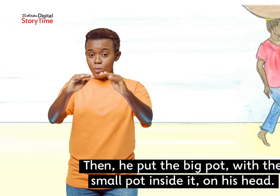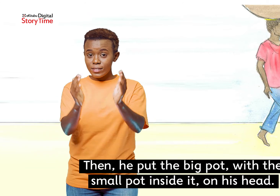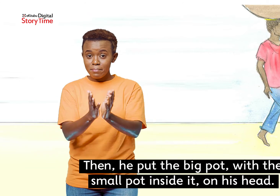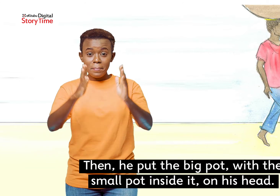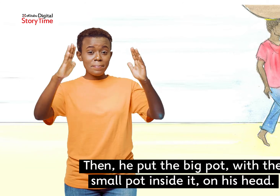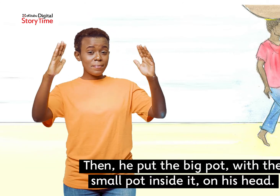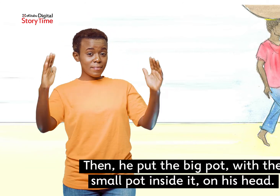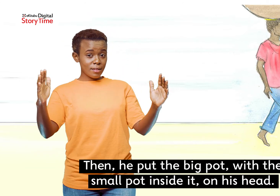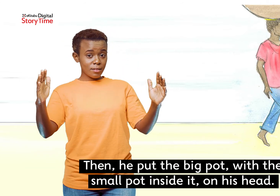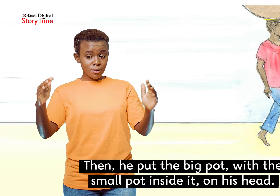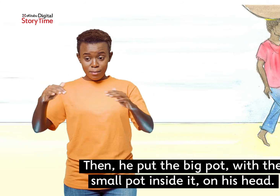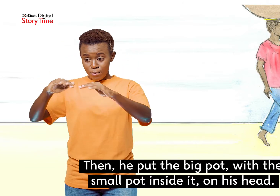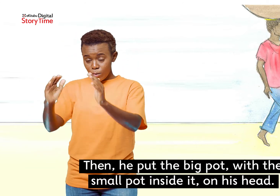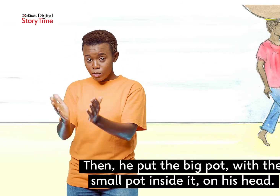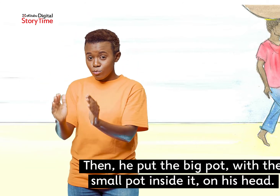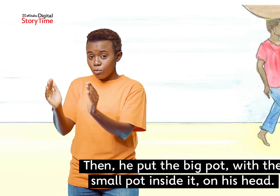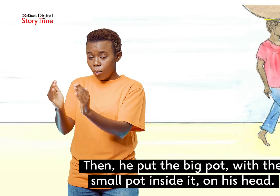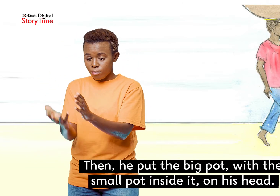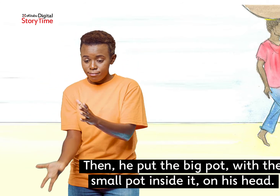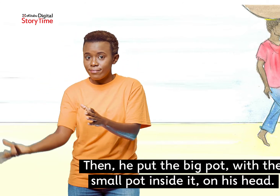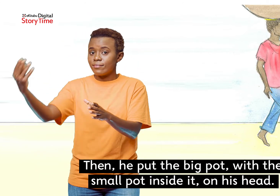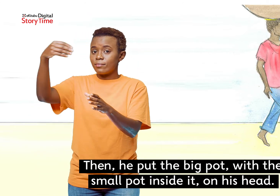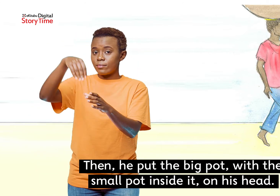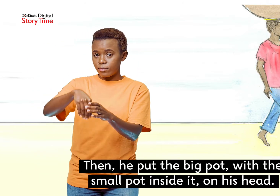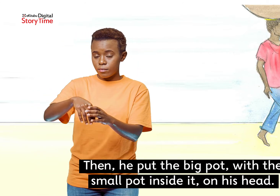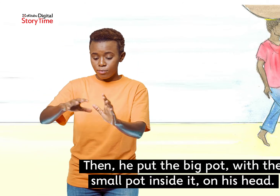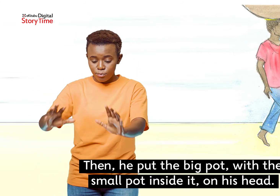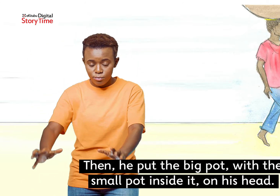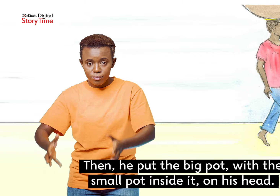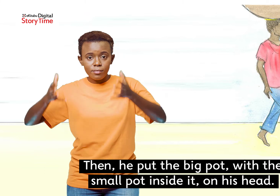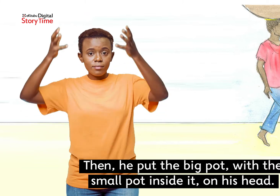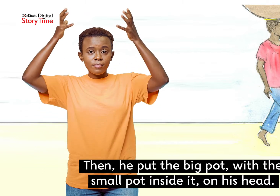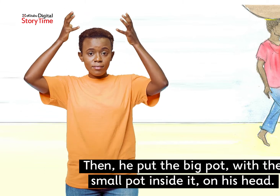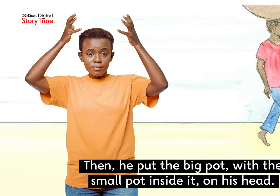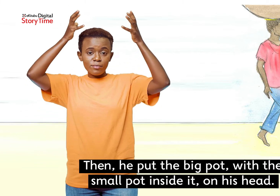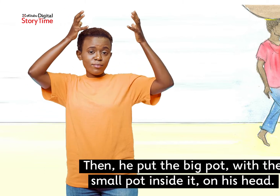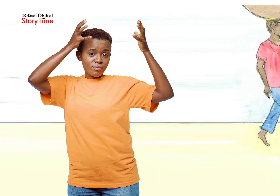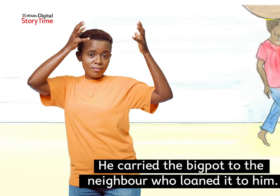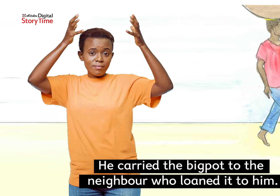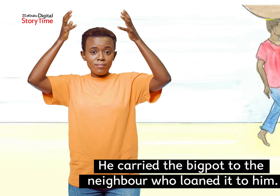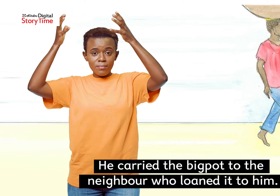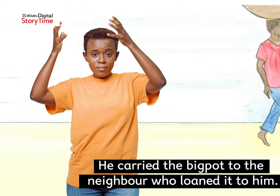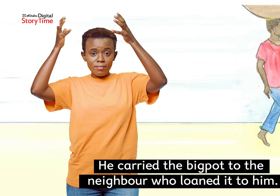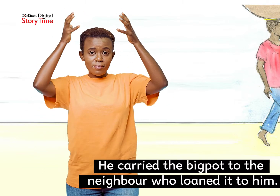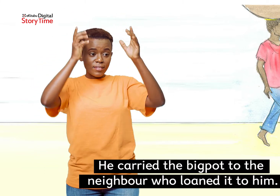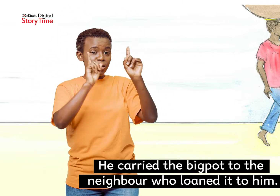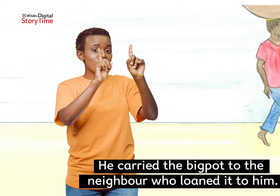Then he put the big pot with the small pot inside it on his head.